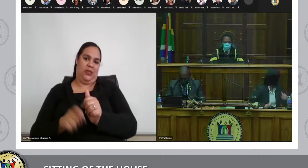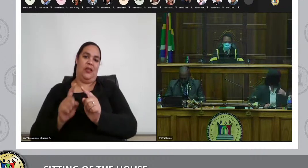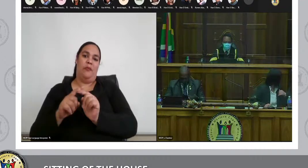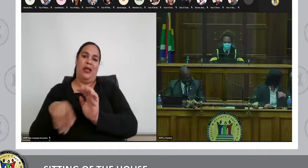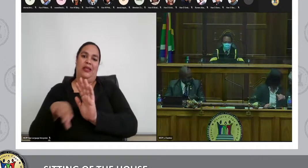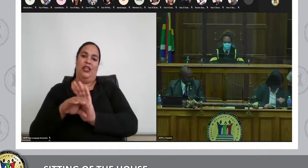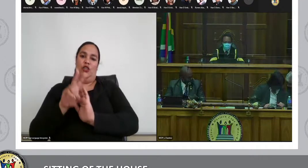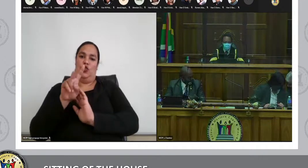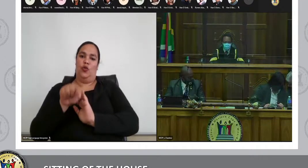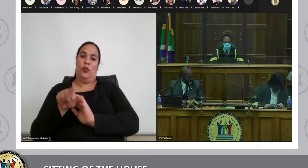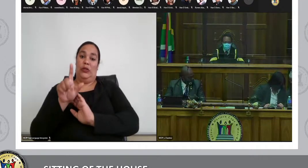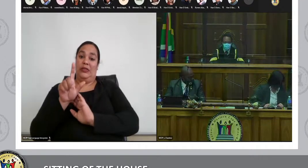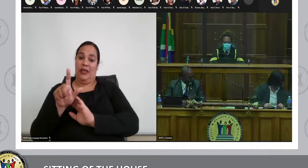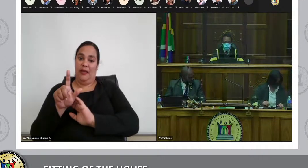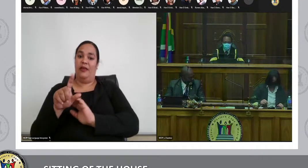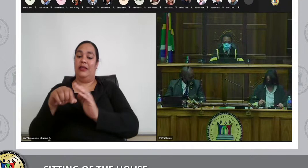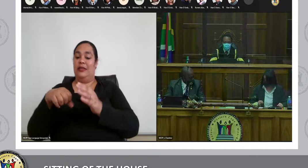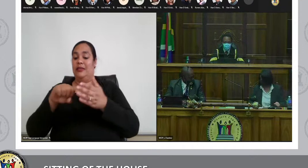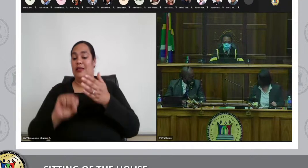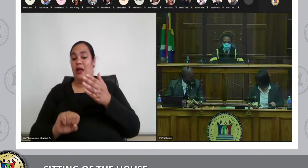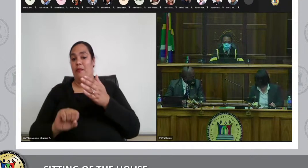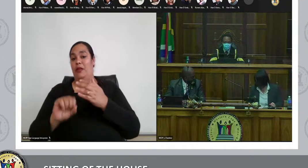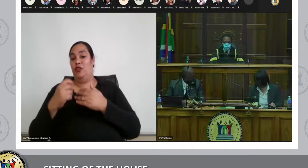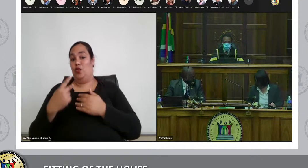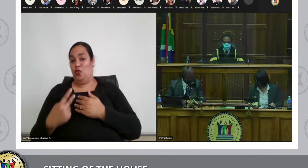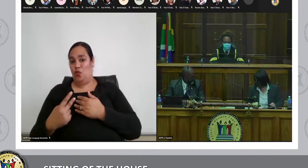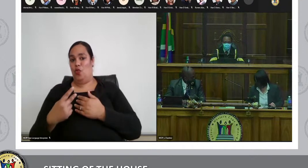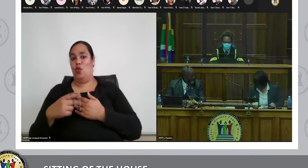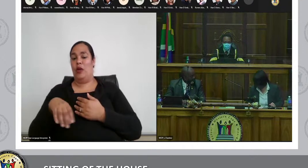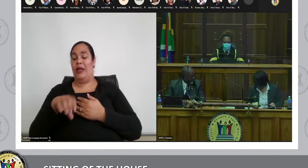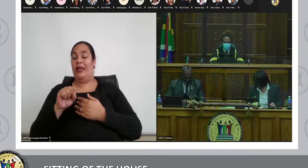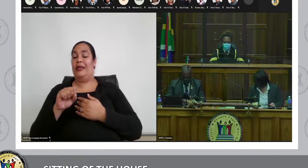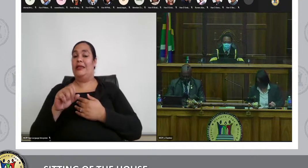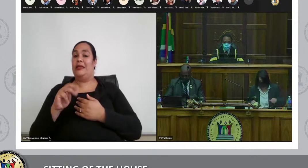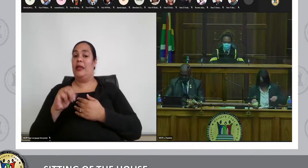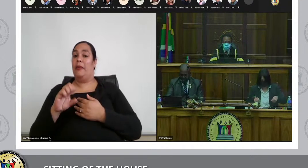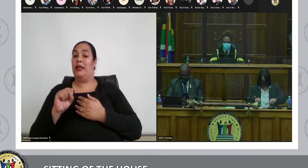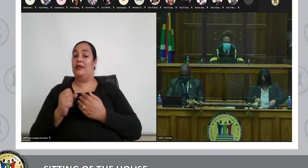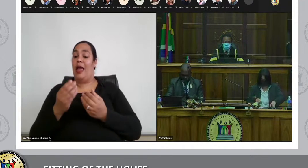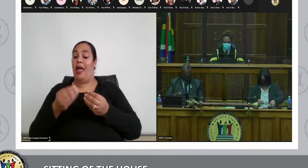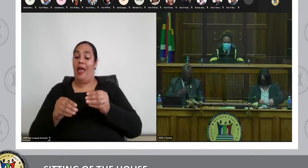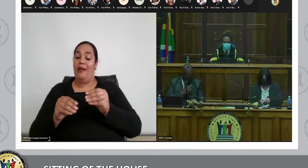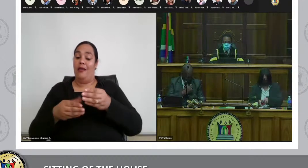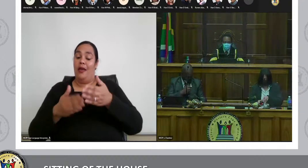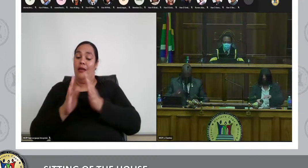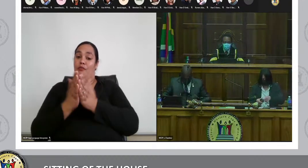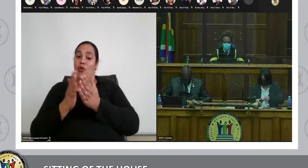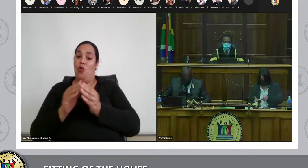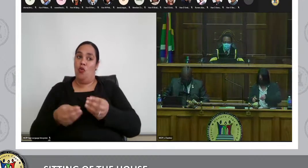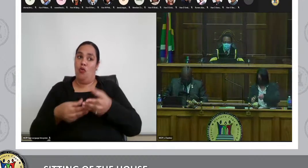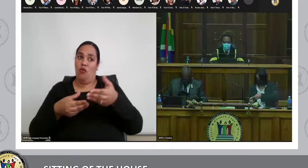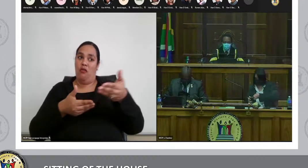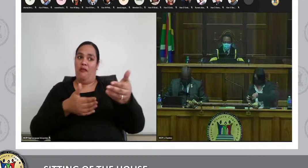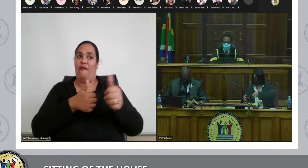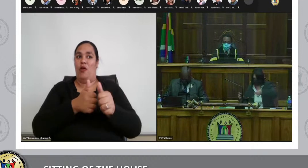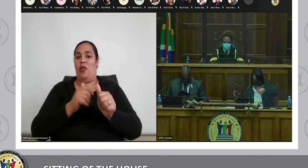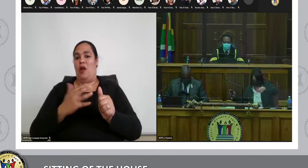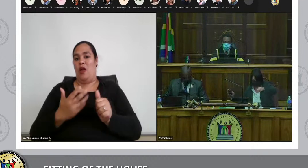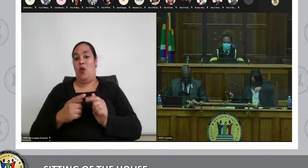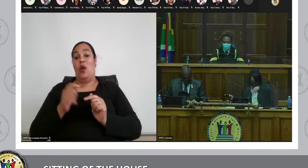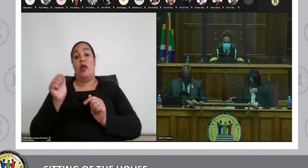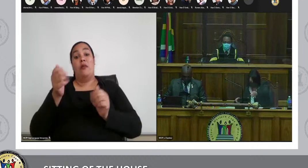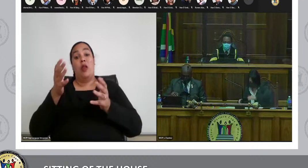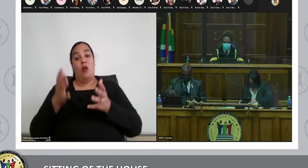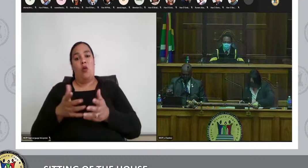Section 2.7, subsection 2 of the SMS Handbook provides as follows. The employer